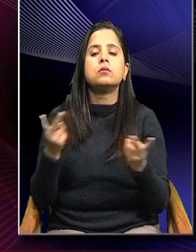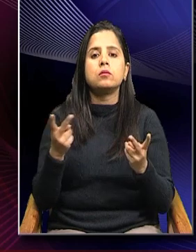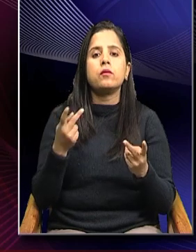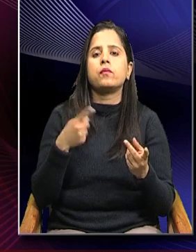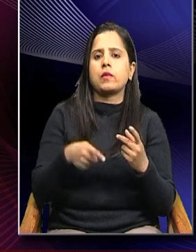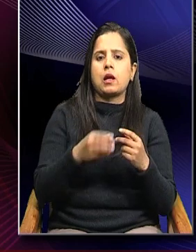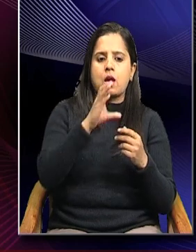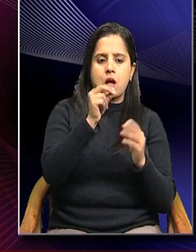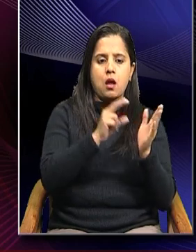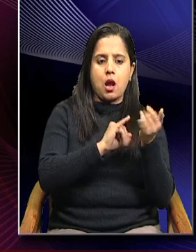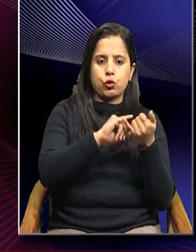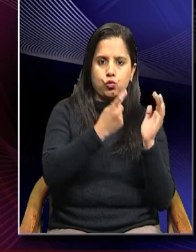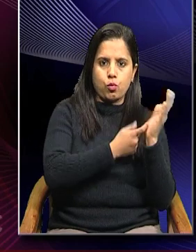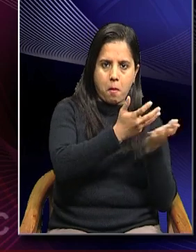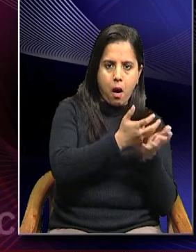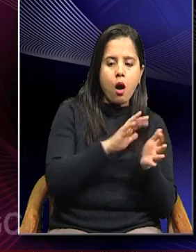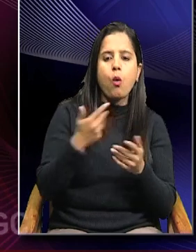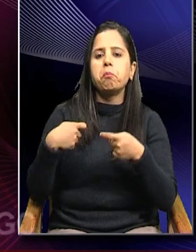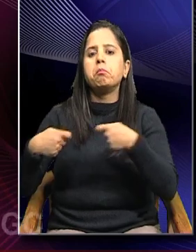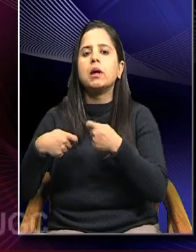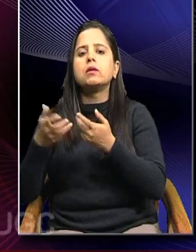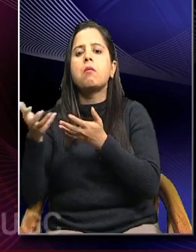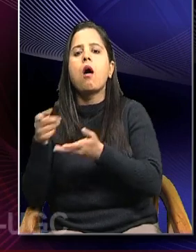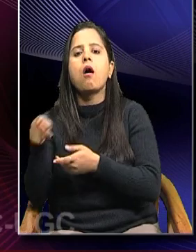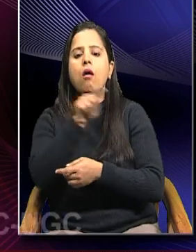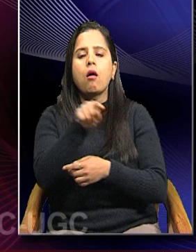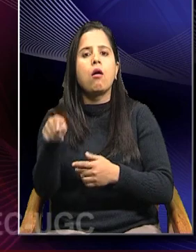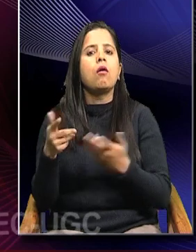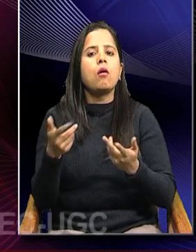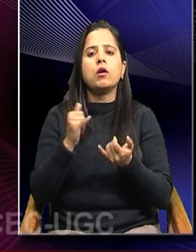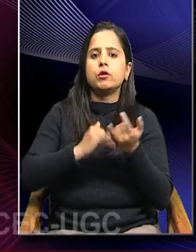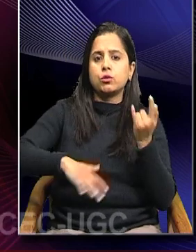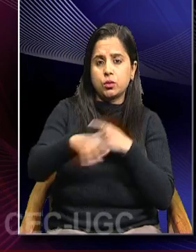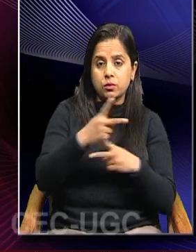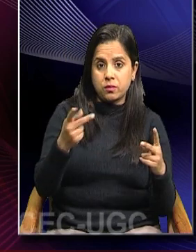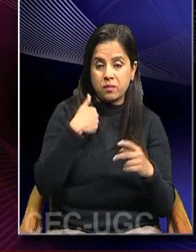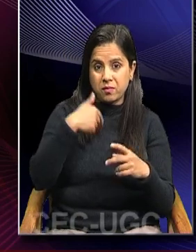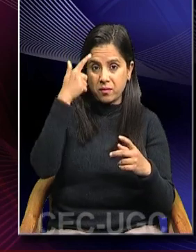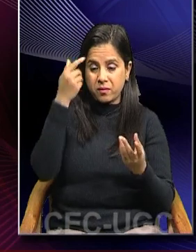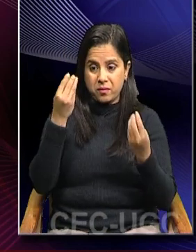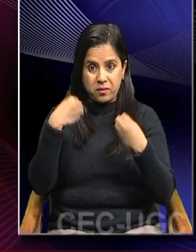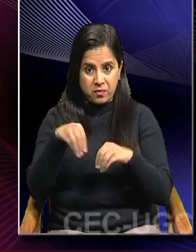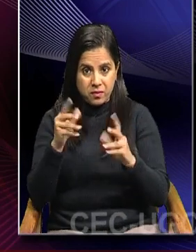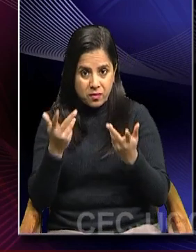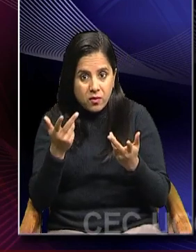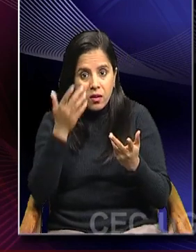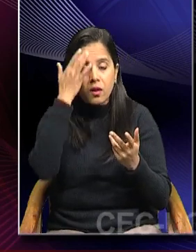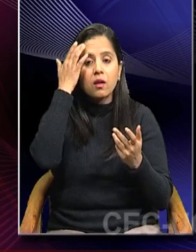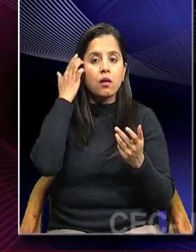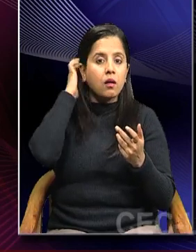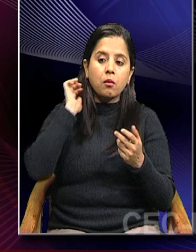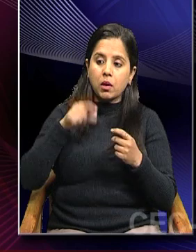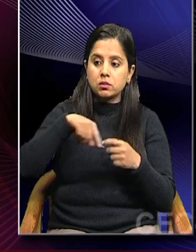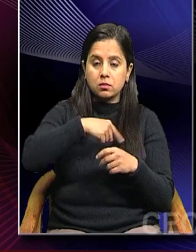consumer market or business market, we have to understand. Or I'm dealing with the situation where I'm going to sell it to a person who is going to resell